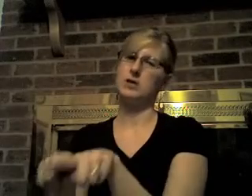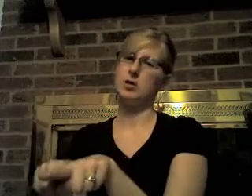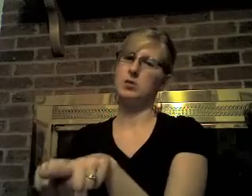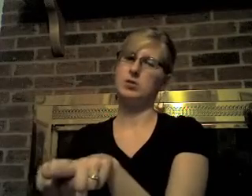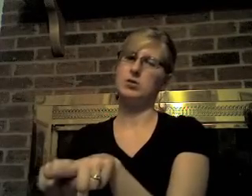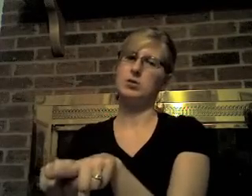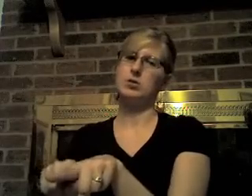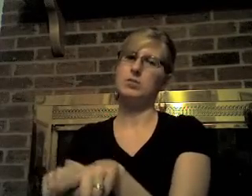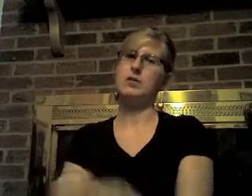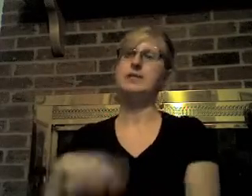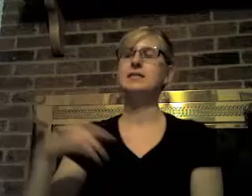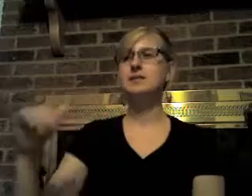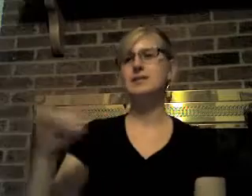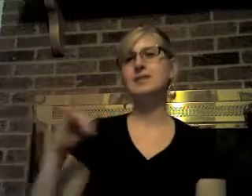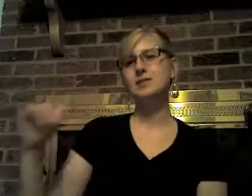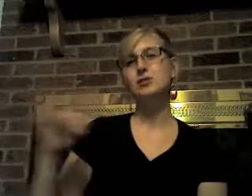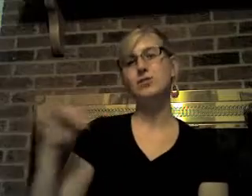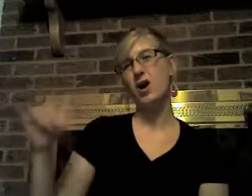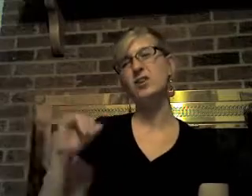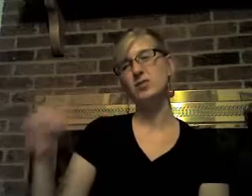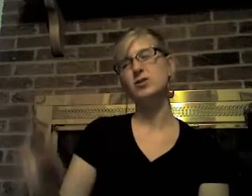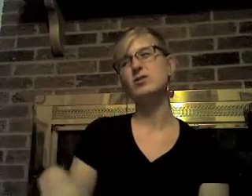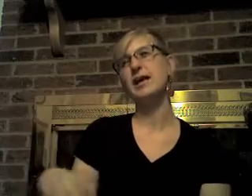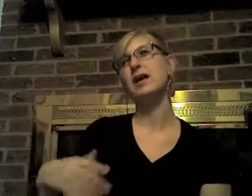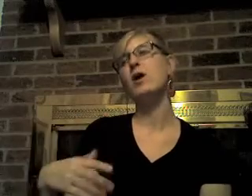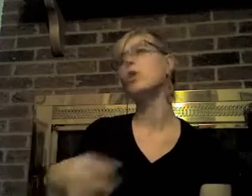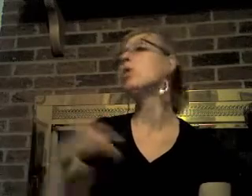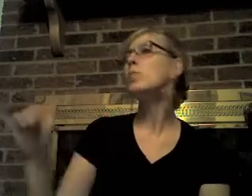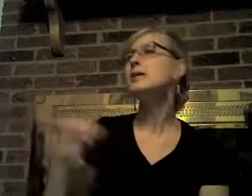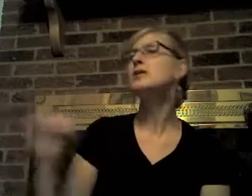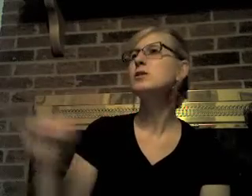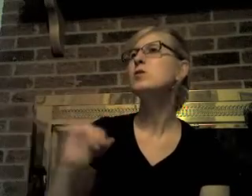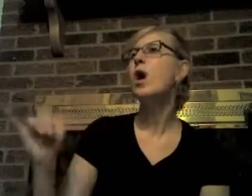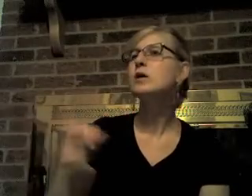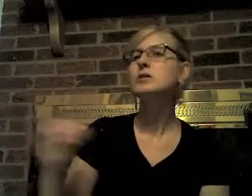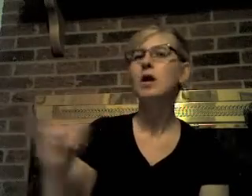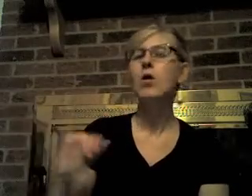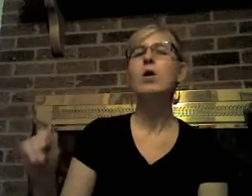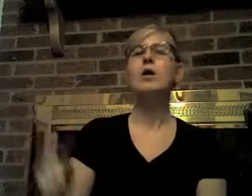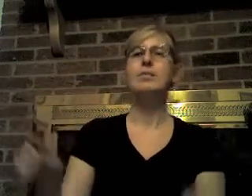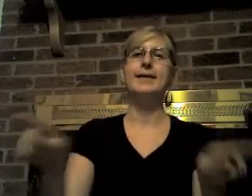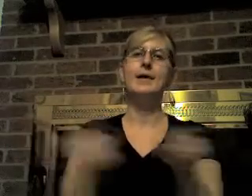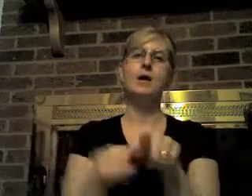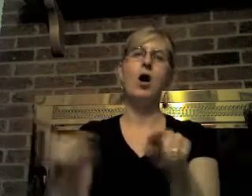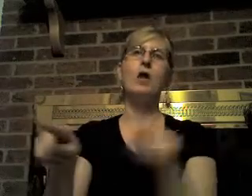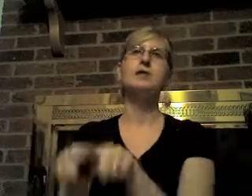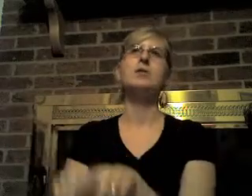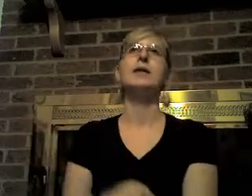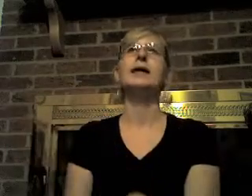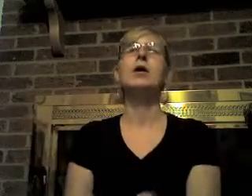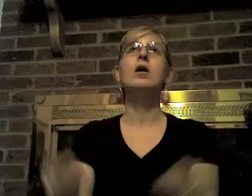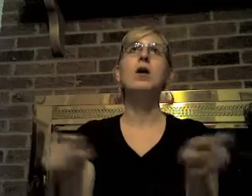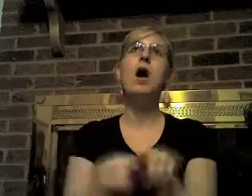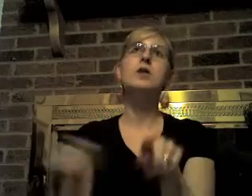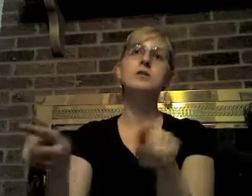also. But this is used for also too, like, oh, me too, also. But like also,